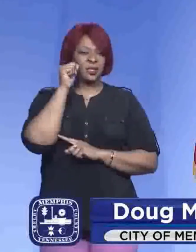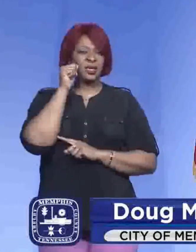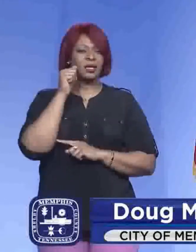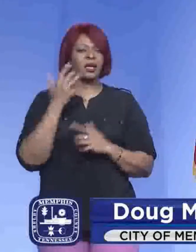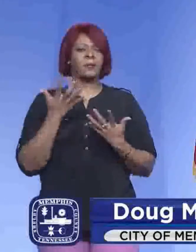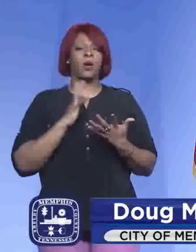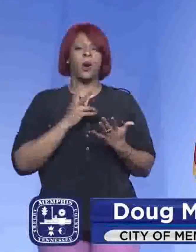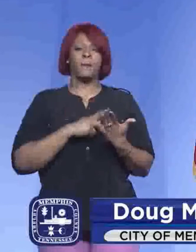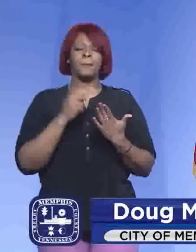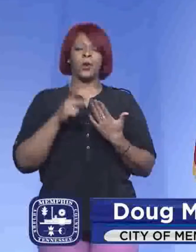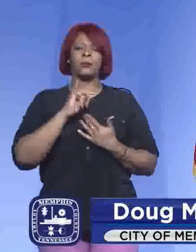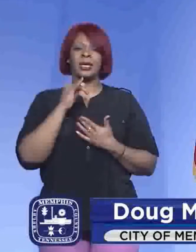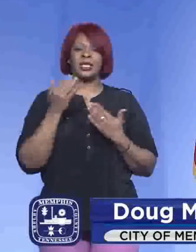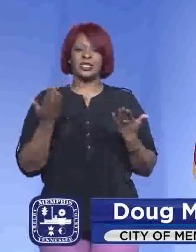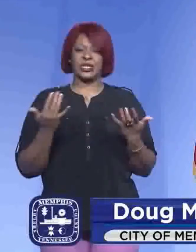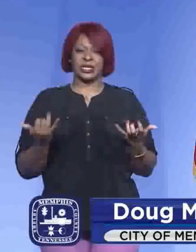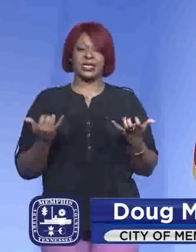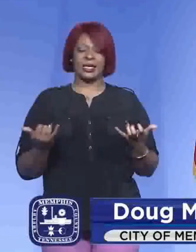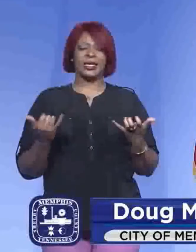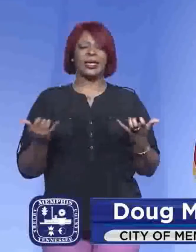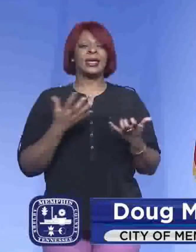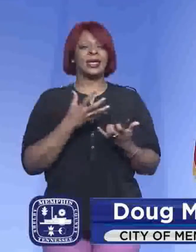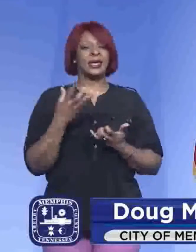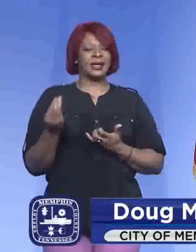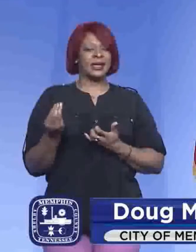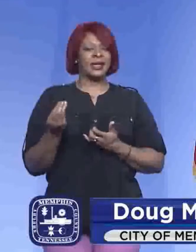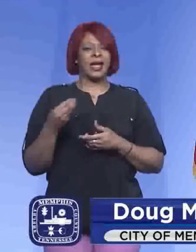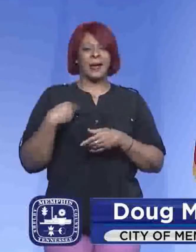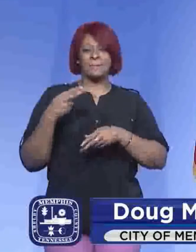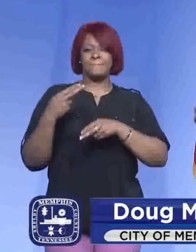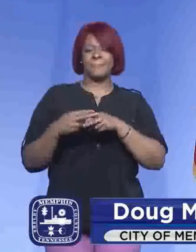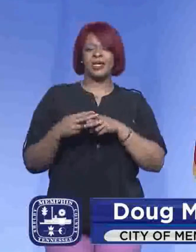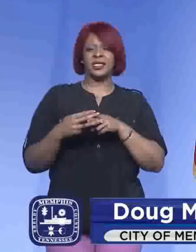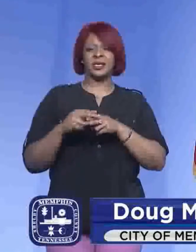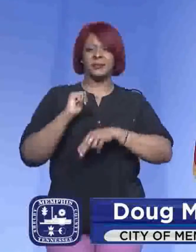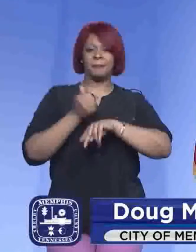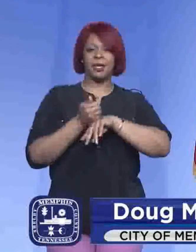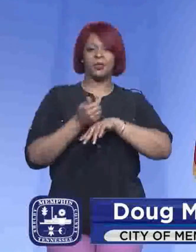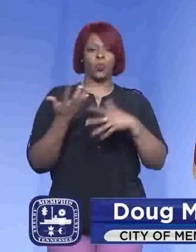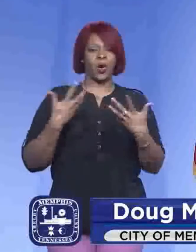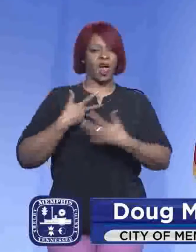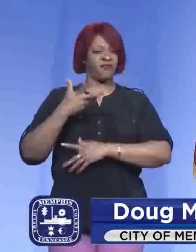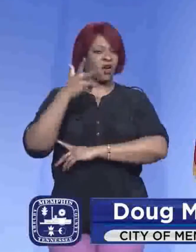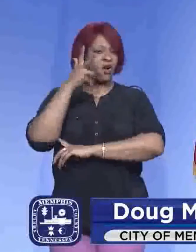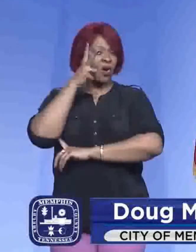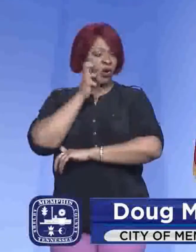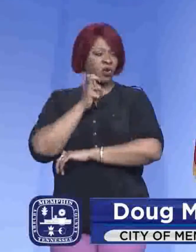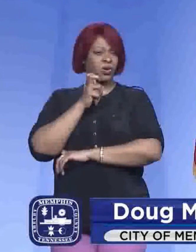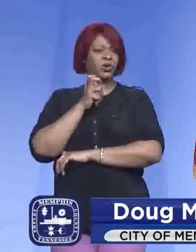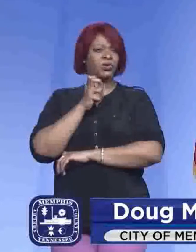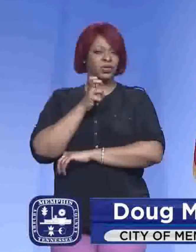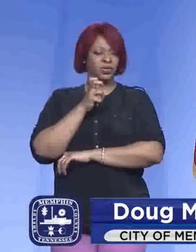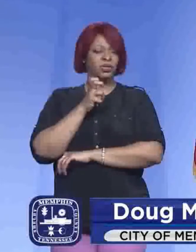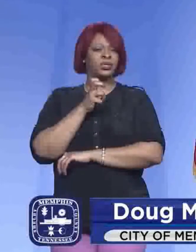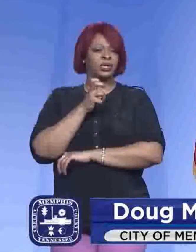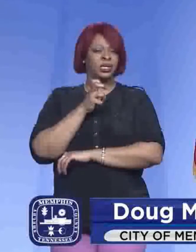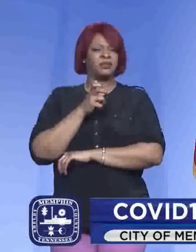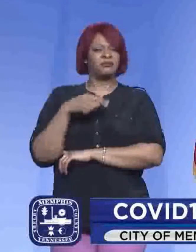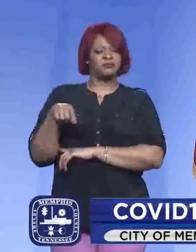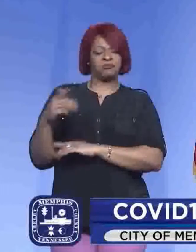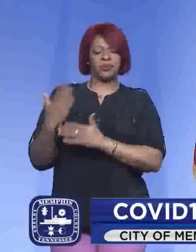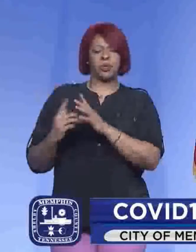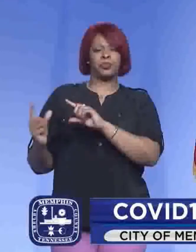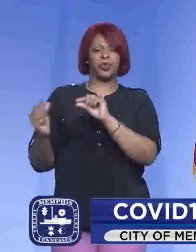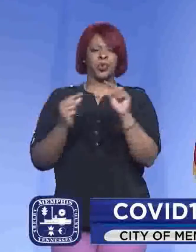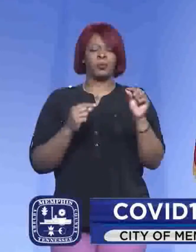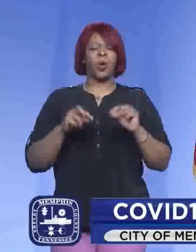what our program is here, and mentioned, based on what I had heard, just like you did, there's some talk about